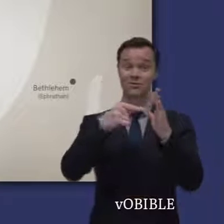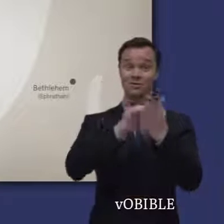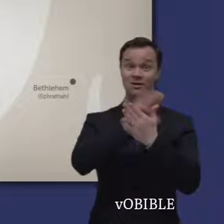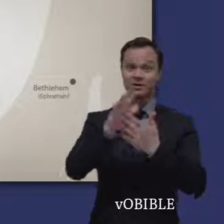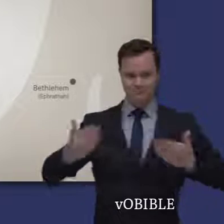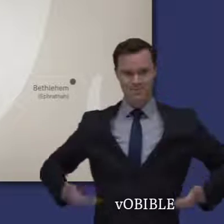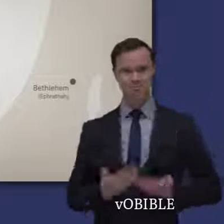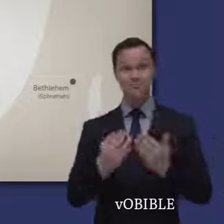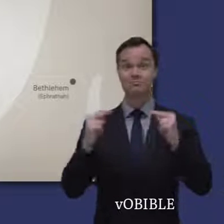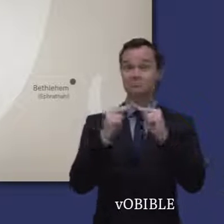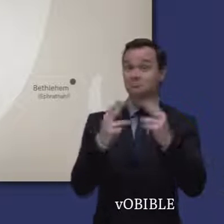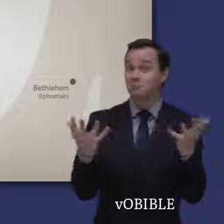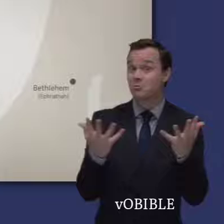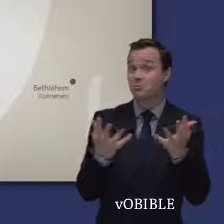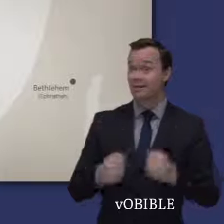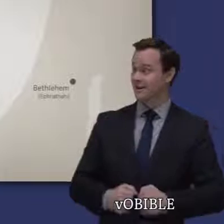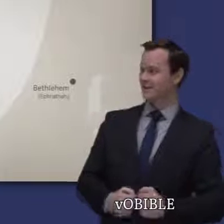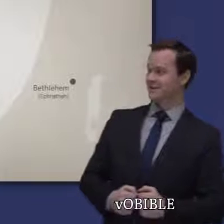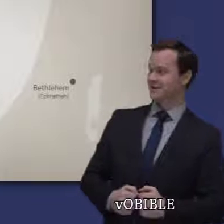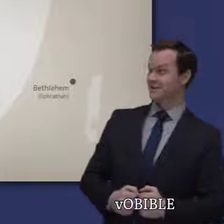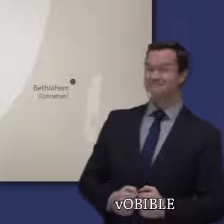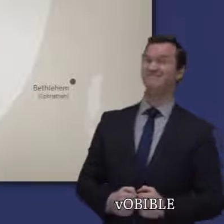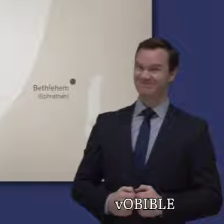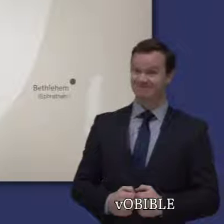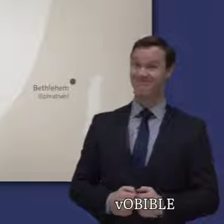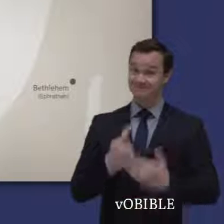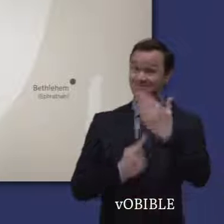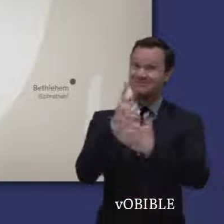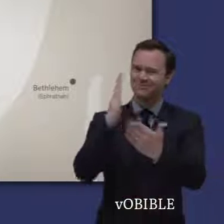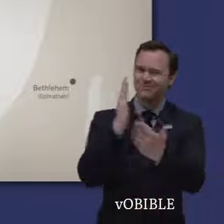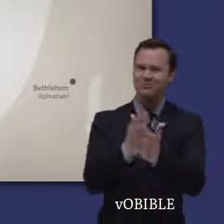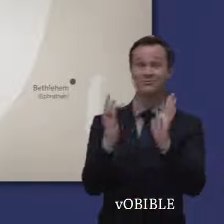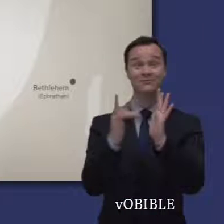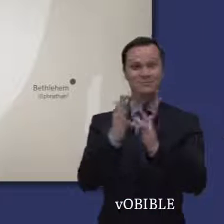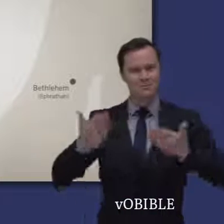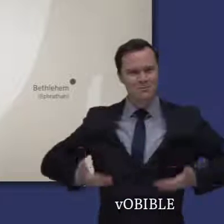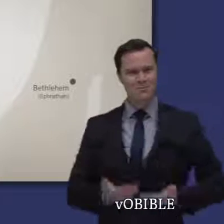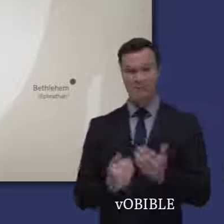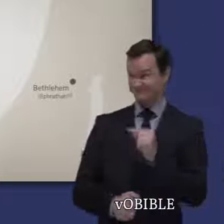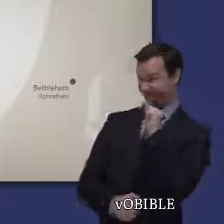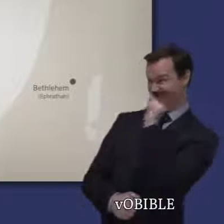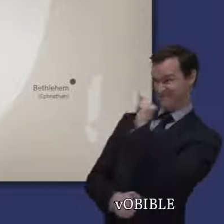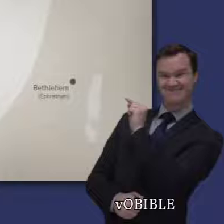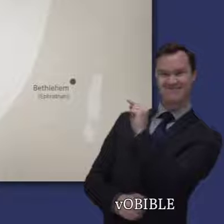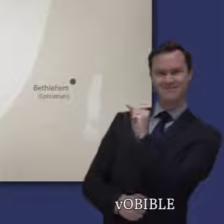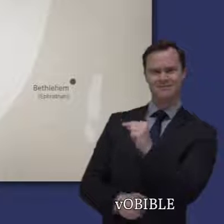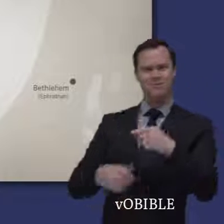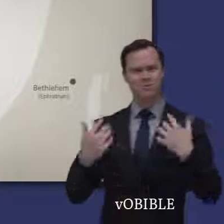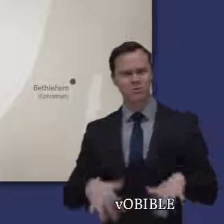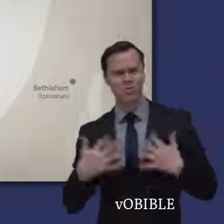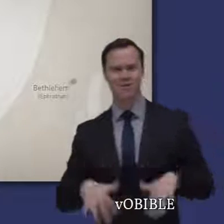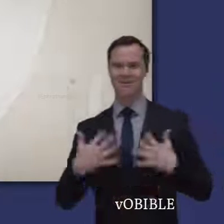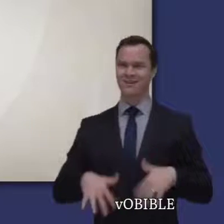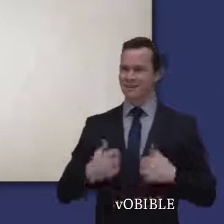Messiah. This was fulfilled when Jesus was born in that town. You can find this prophecy at Micah 5:2.